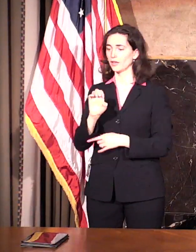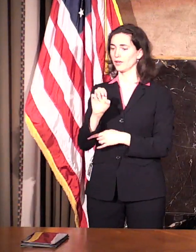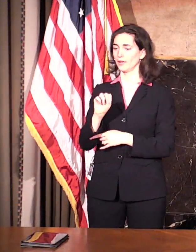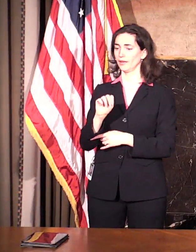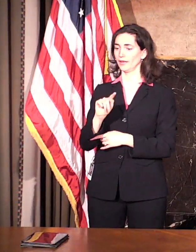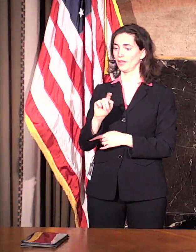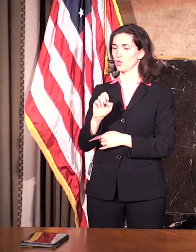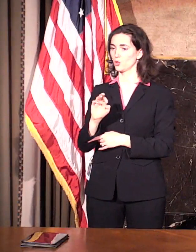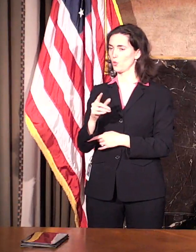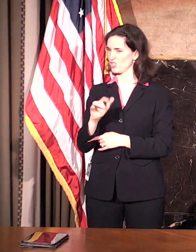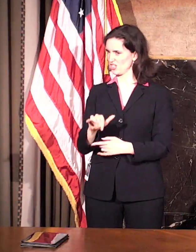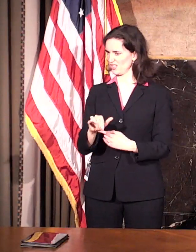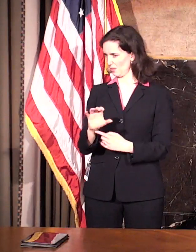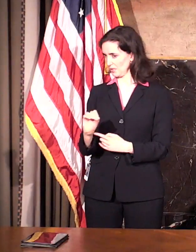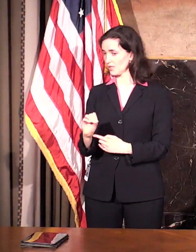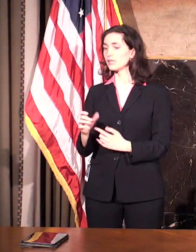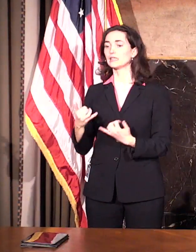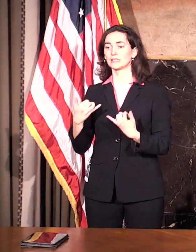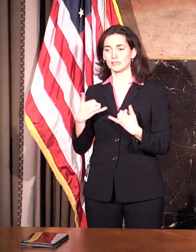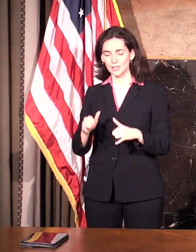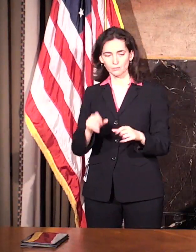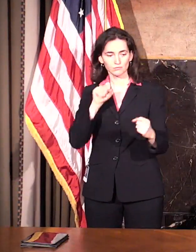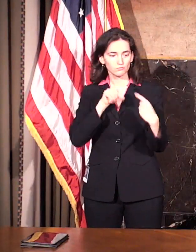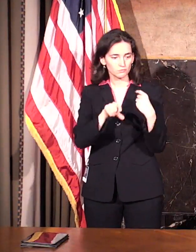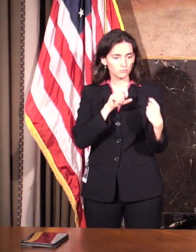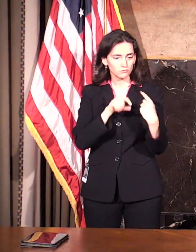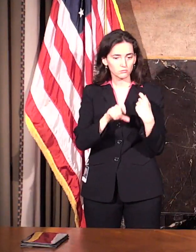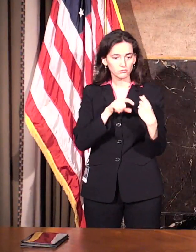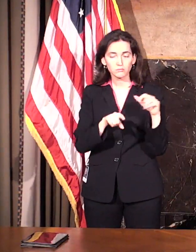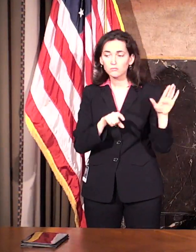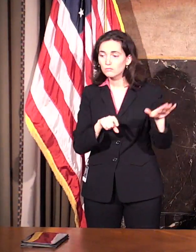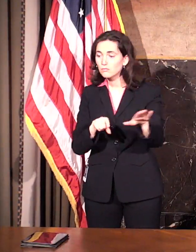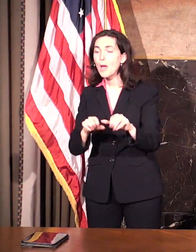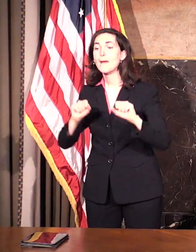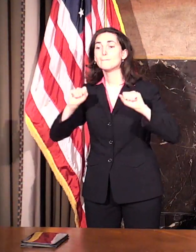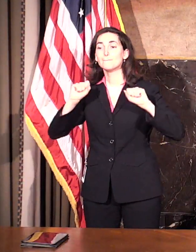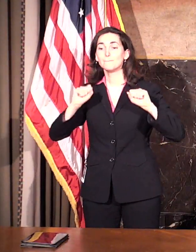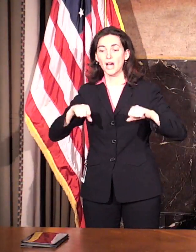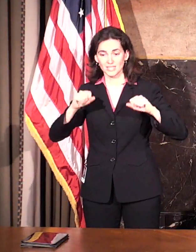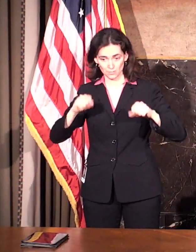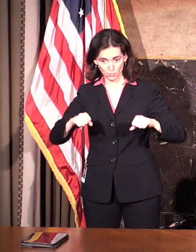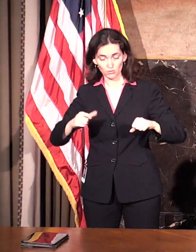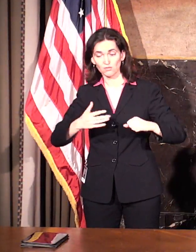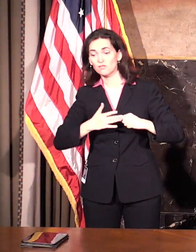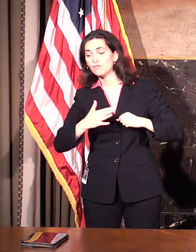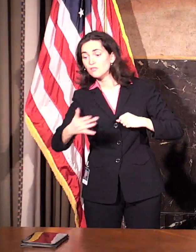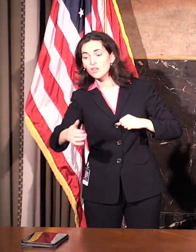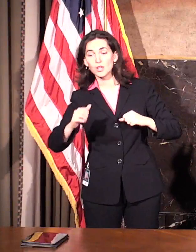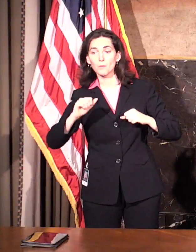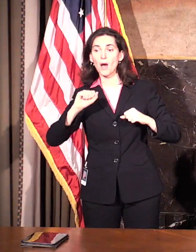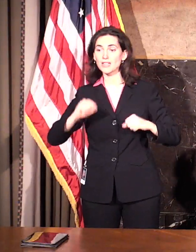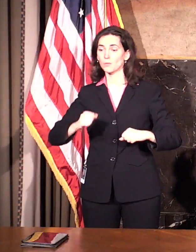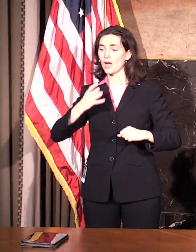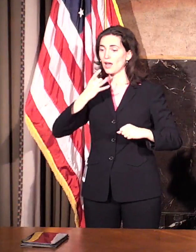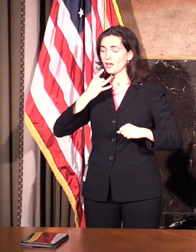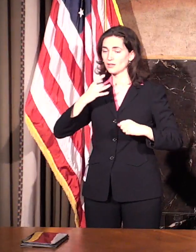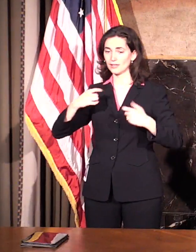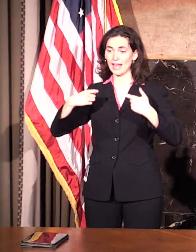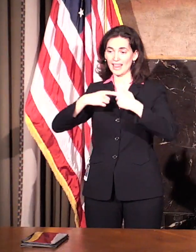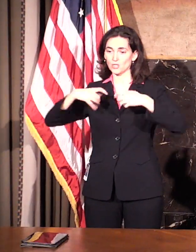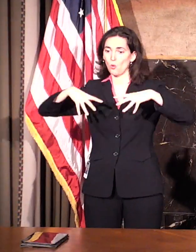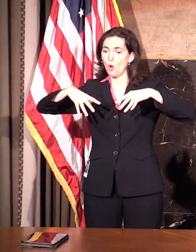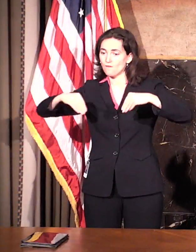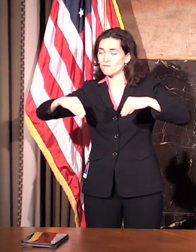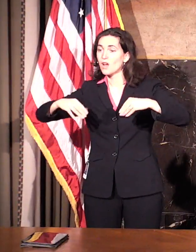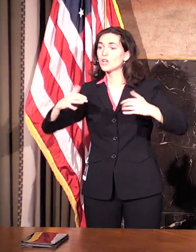to communicate about the possible need to shed load going forward, especially tonight when we have very low temperatures,